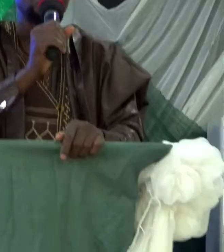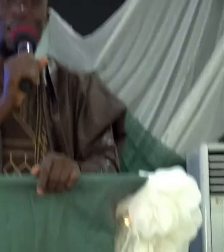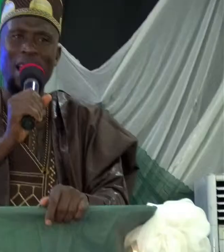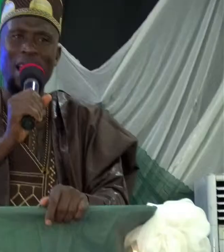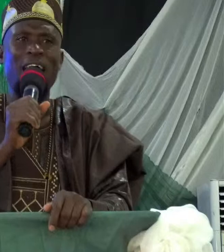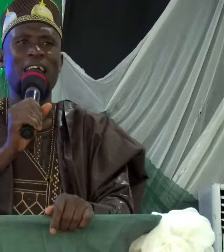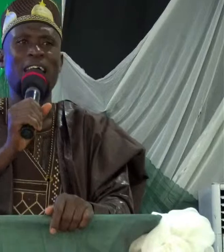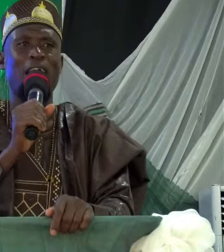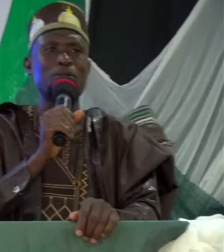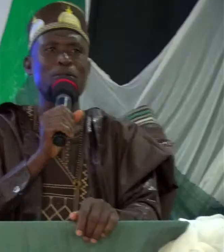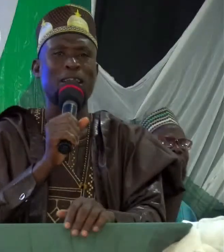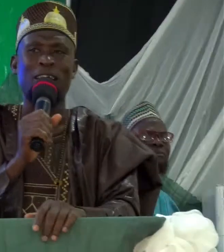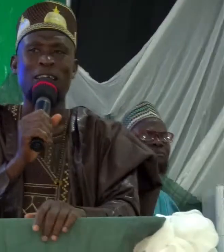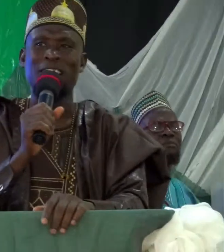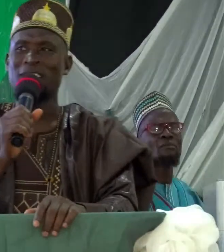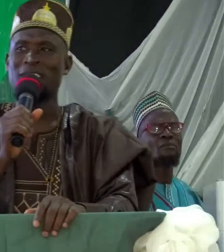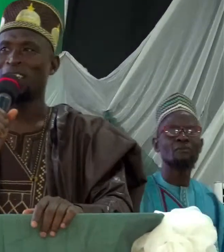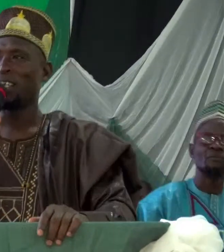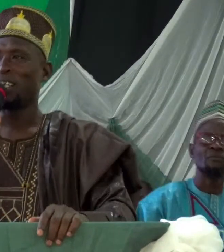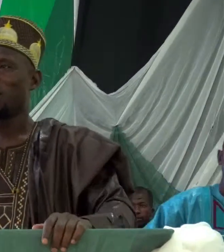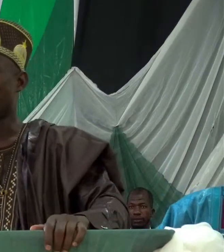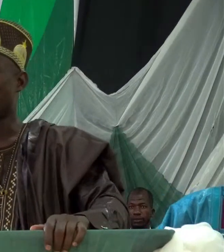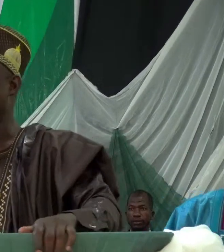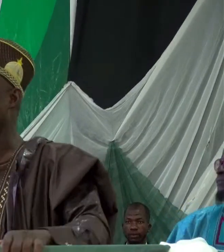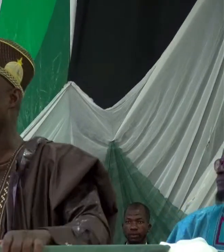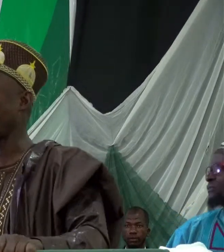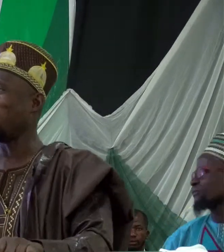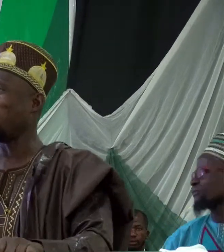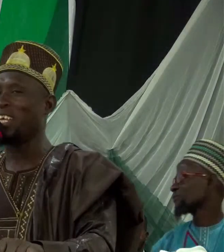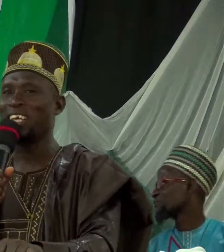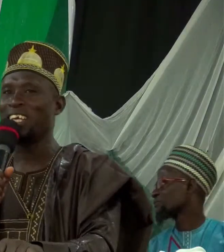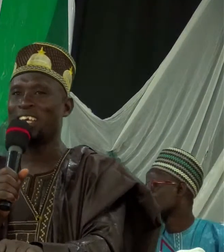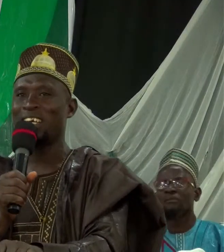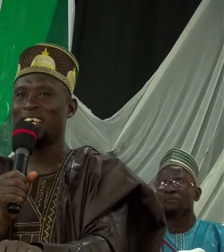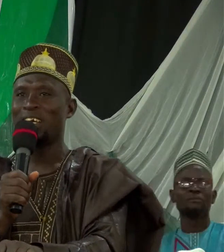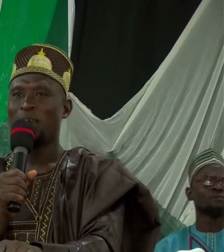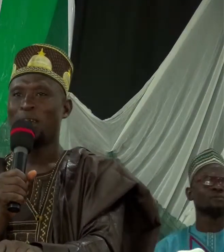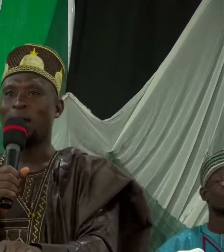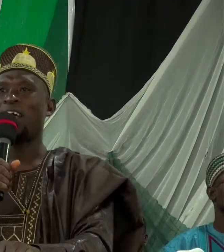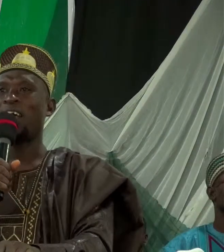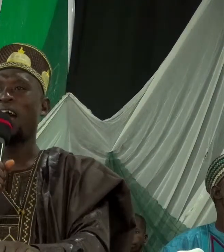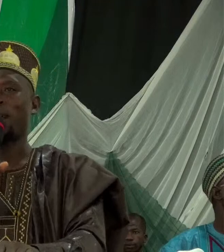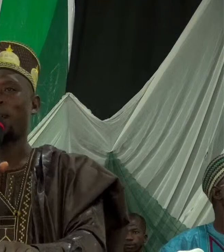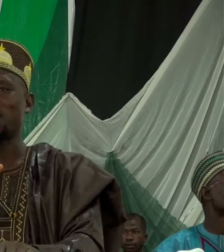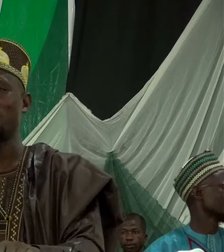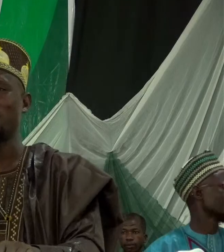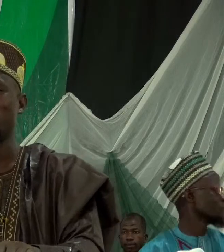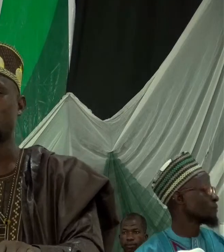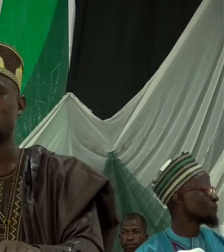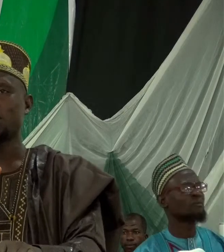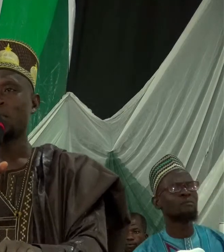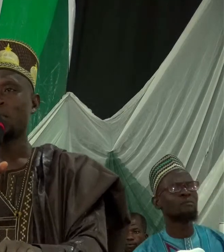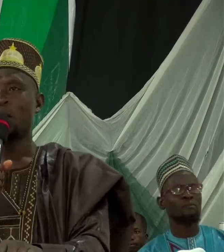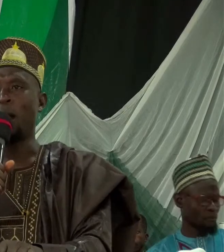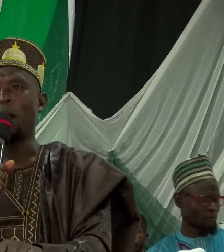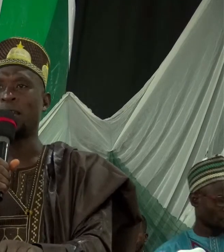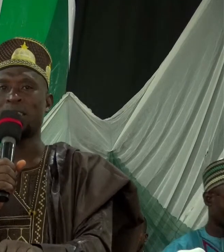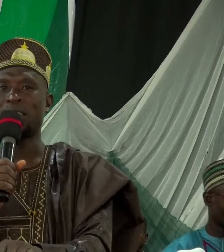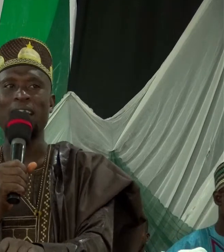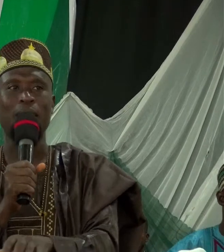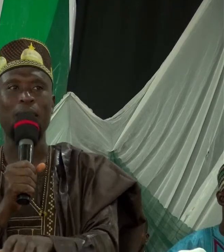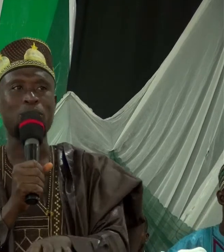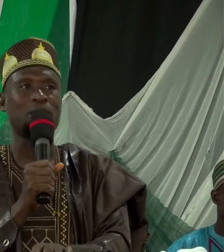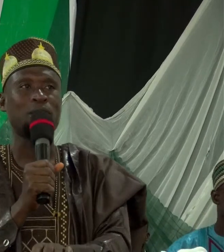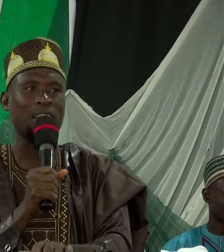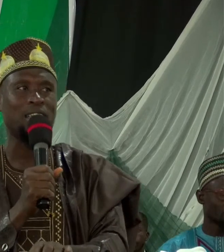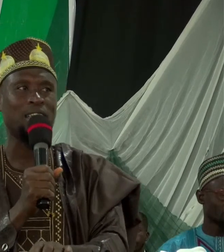Abdullah now you are talking wa ala alihi wa sahabatihi wa man istanna